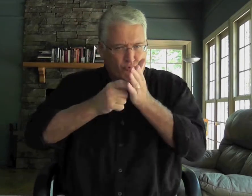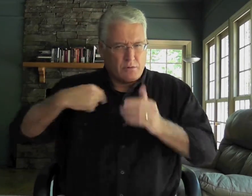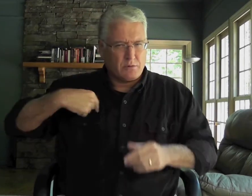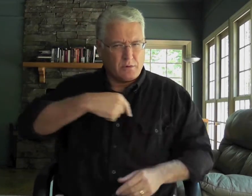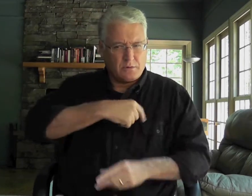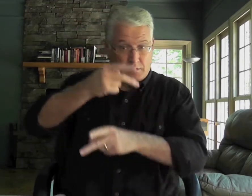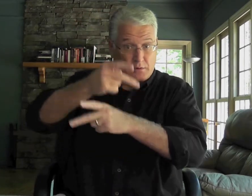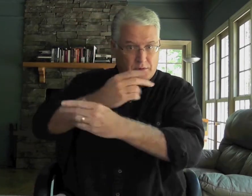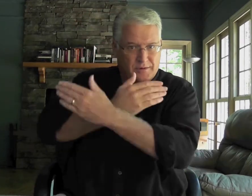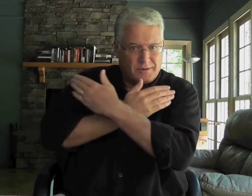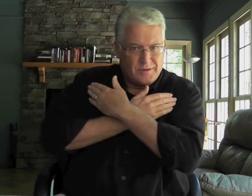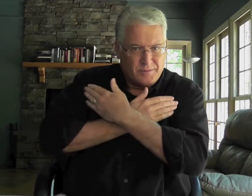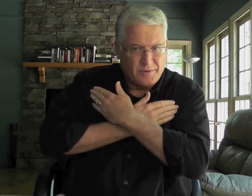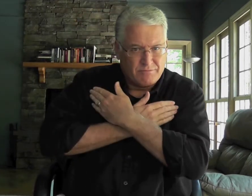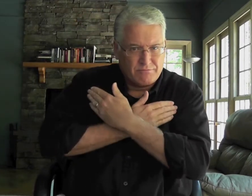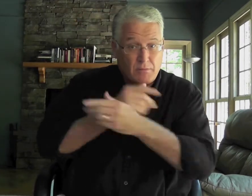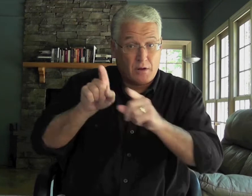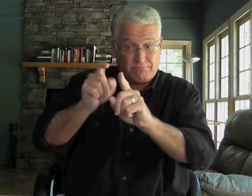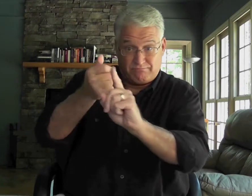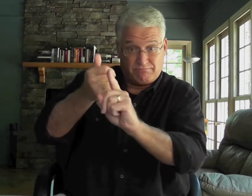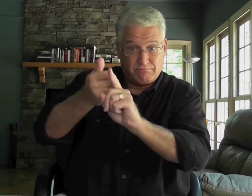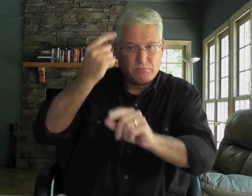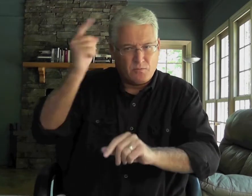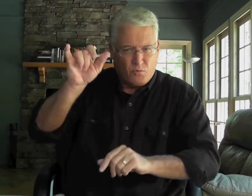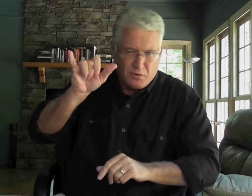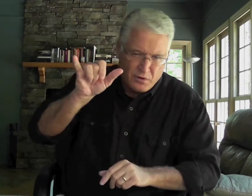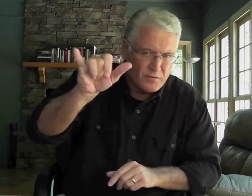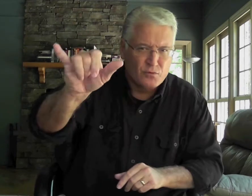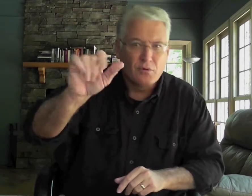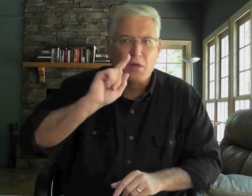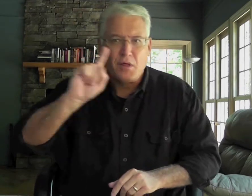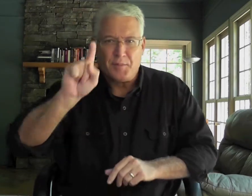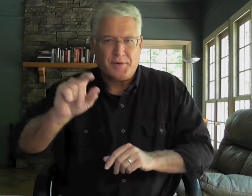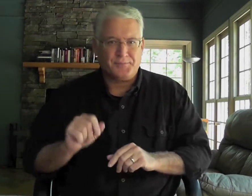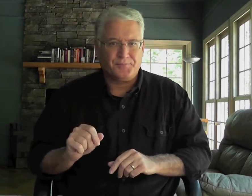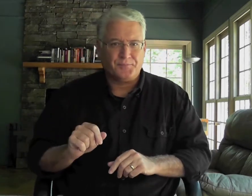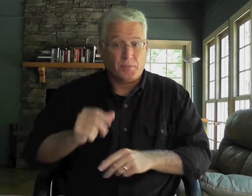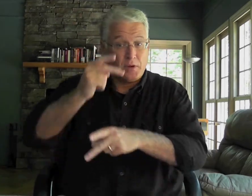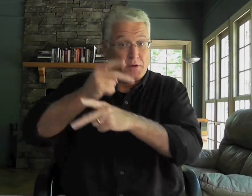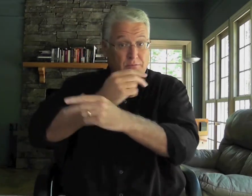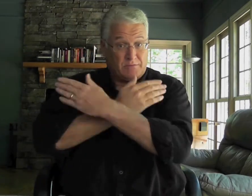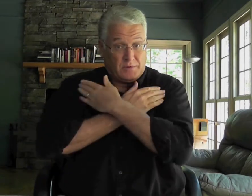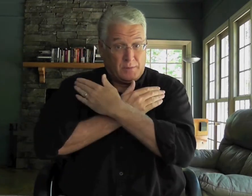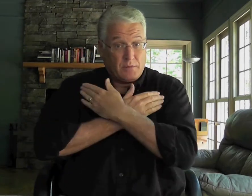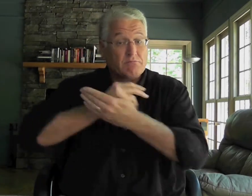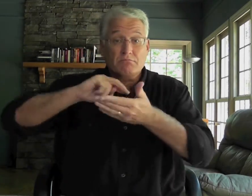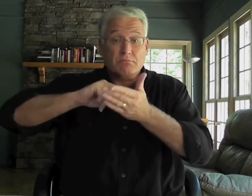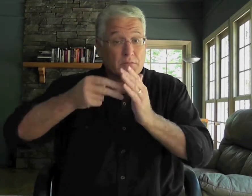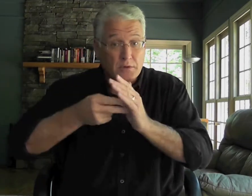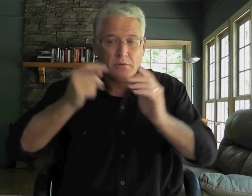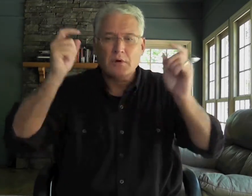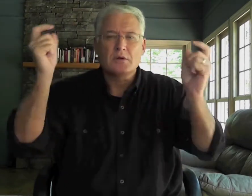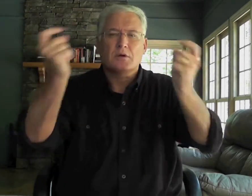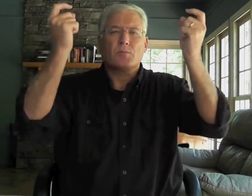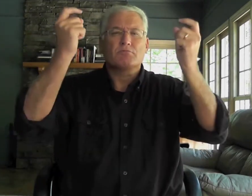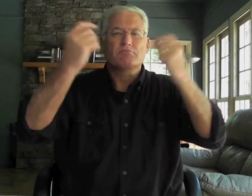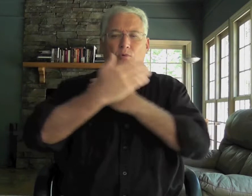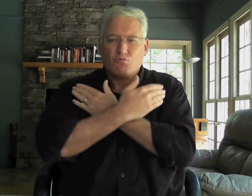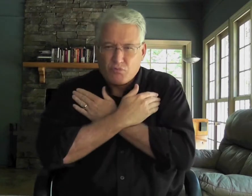us. And God requires us to keep the Sabbath for eternity. The Sabbath, that means